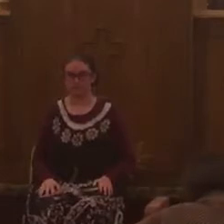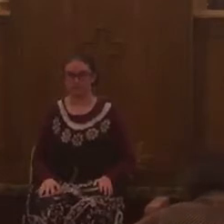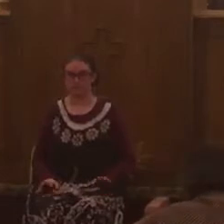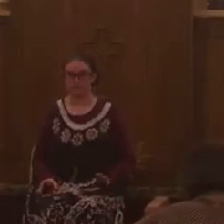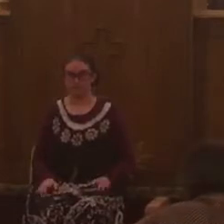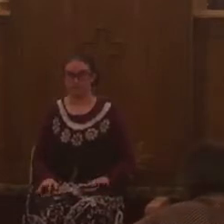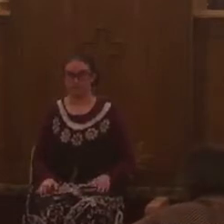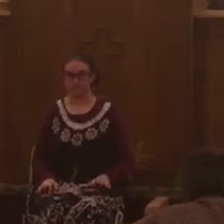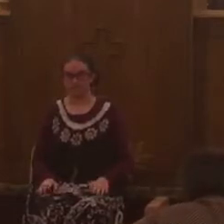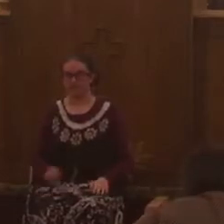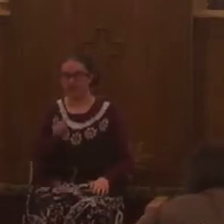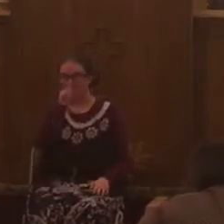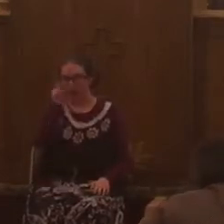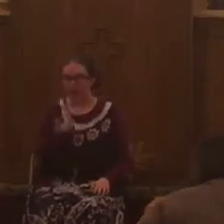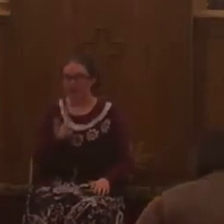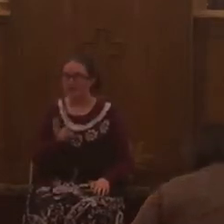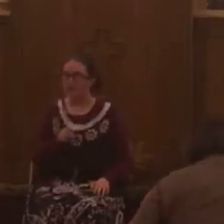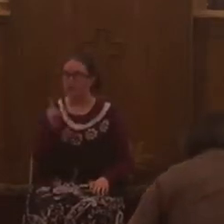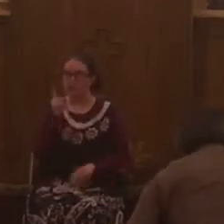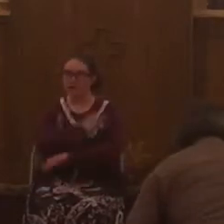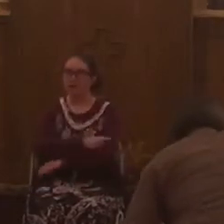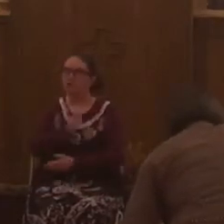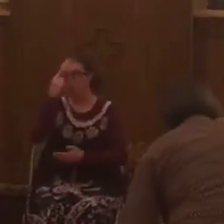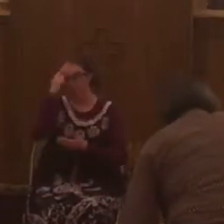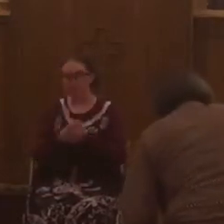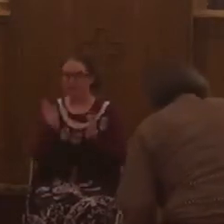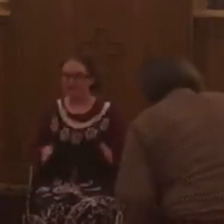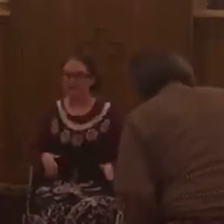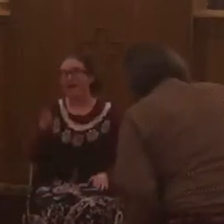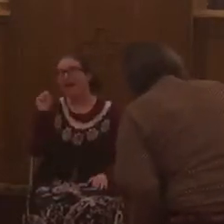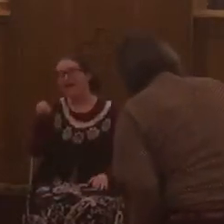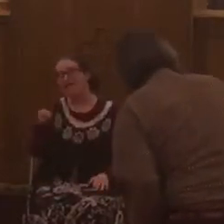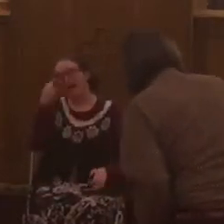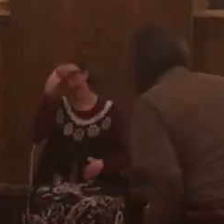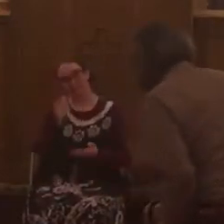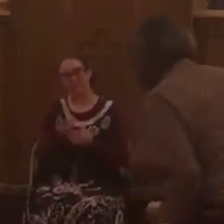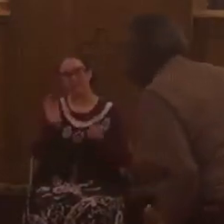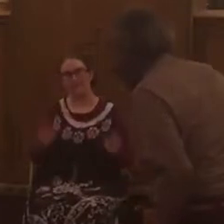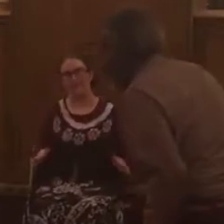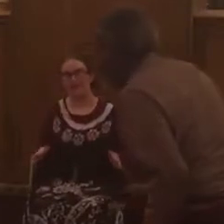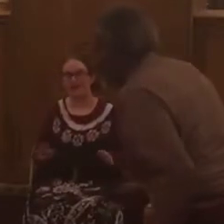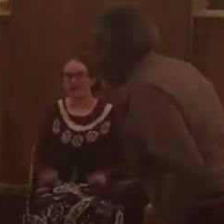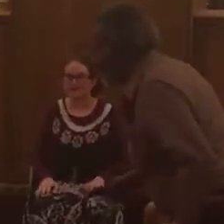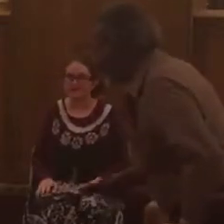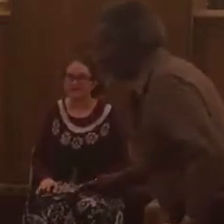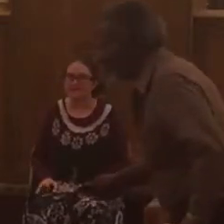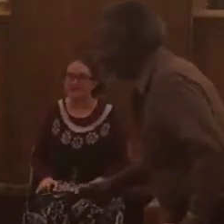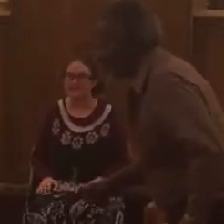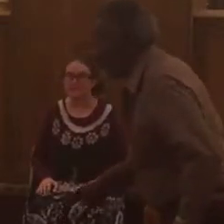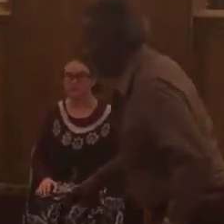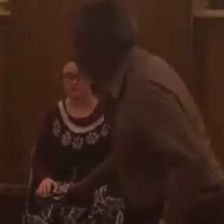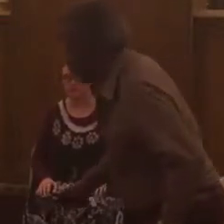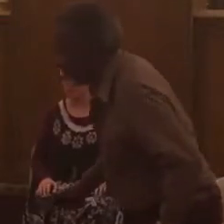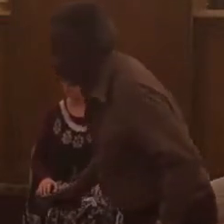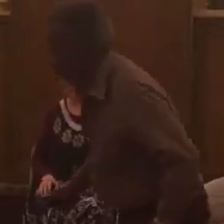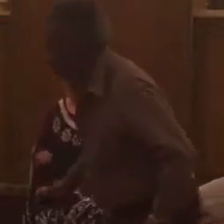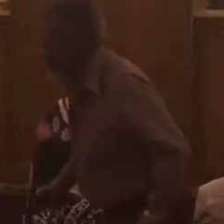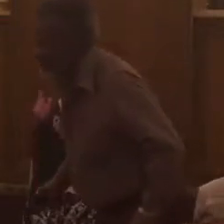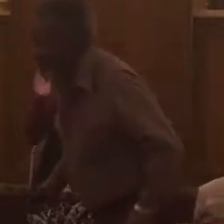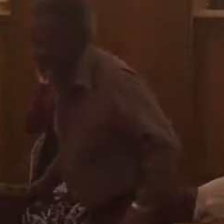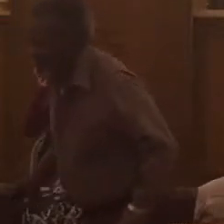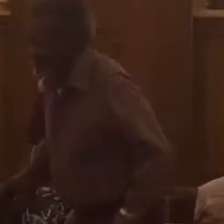these notes here. Mark 16:7. These signs shall follow them that believe. You ever hear all these folks? I'm a believer,